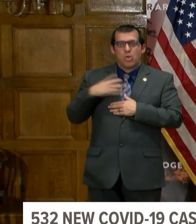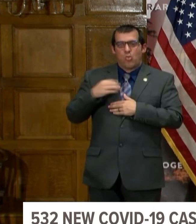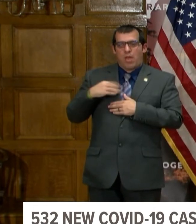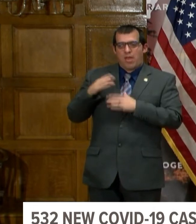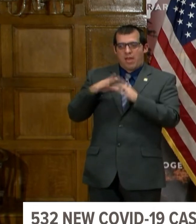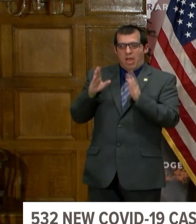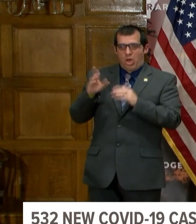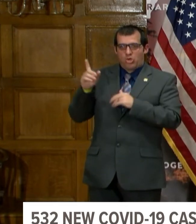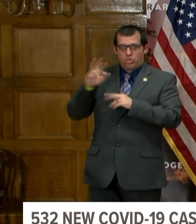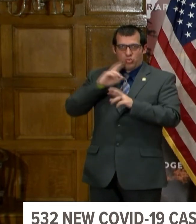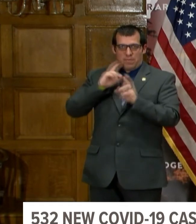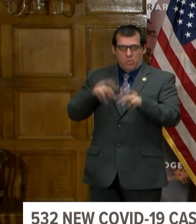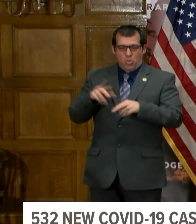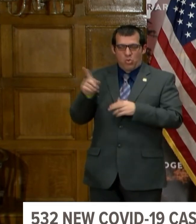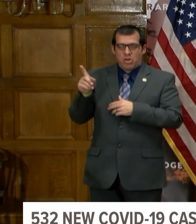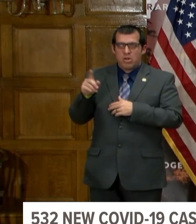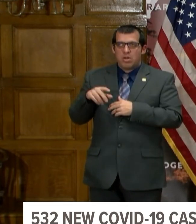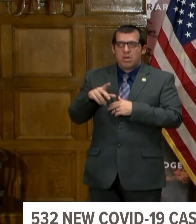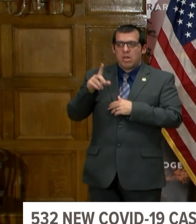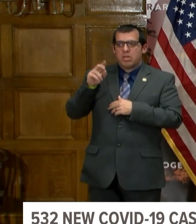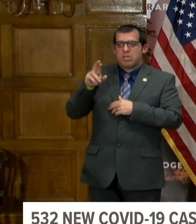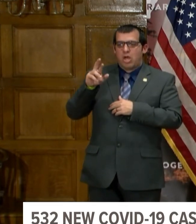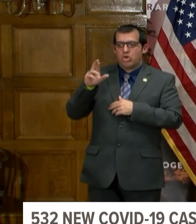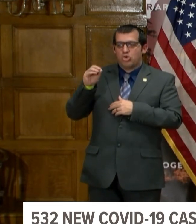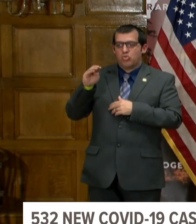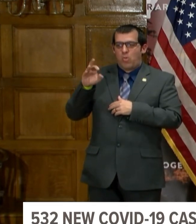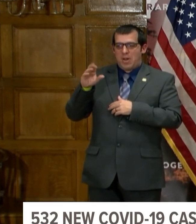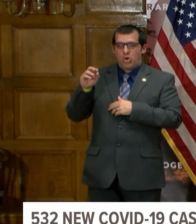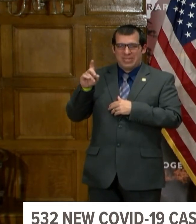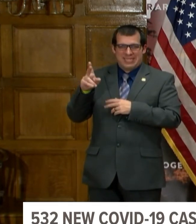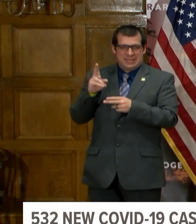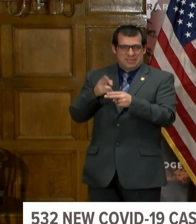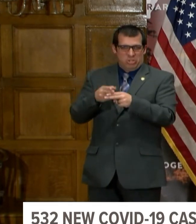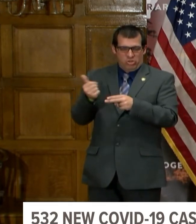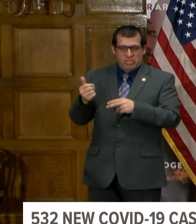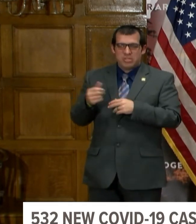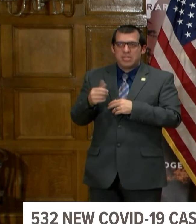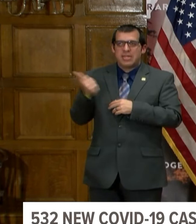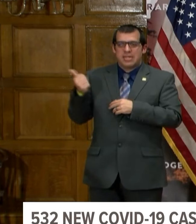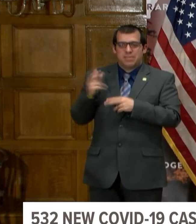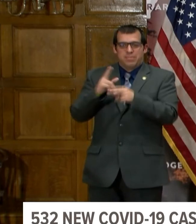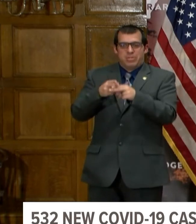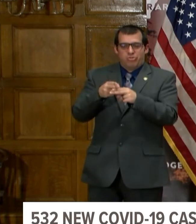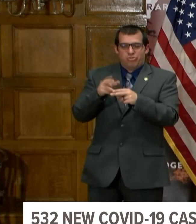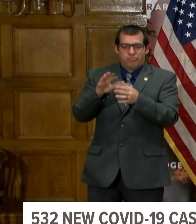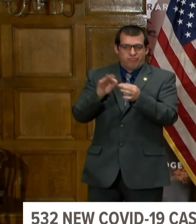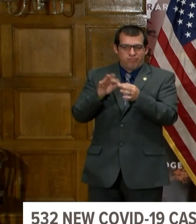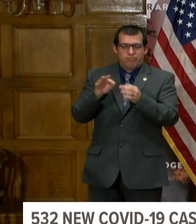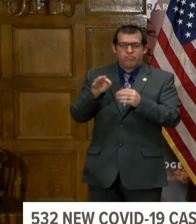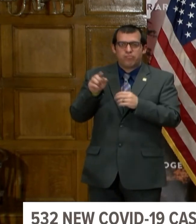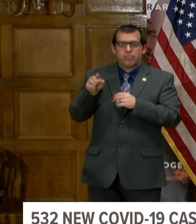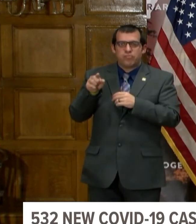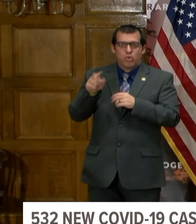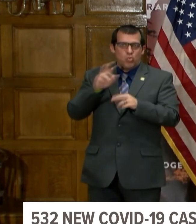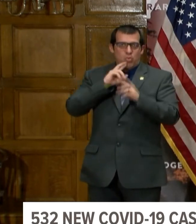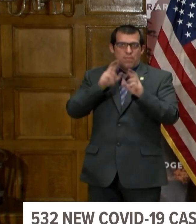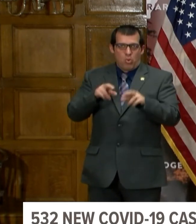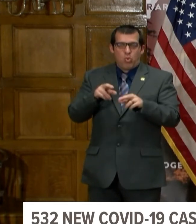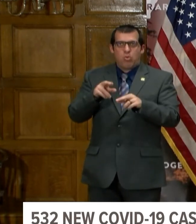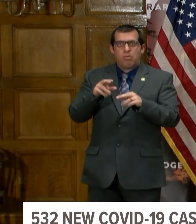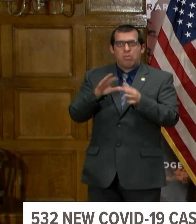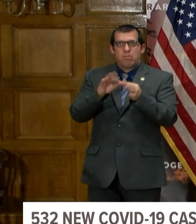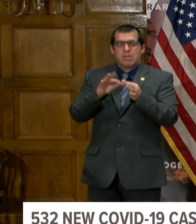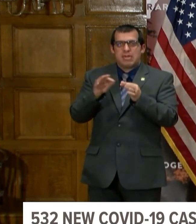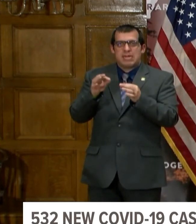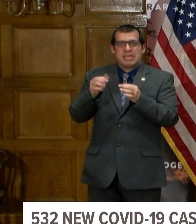report. Dr. Romero talked some about it, and he pointed out that the report notes that